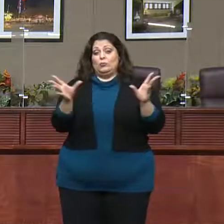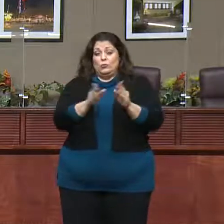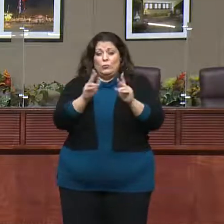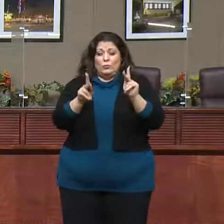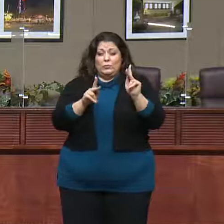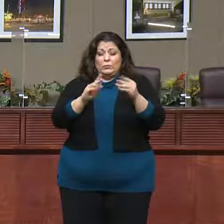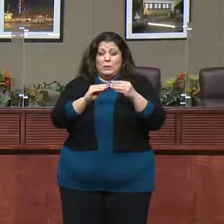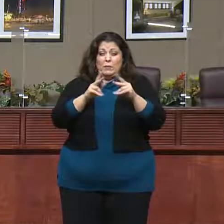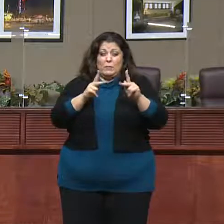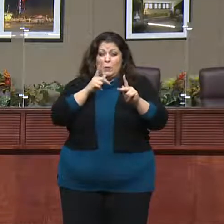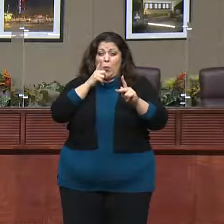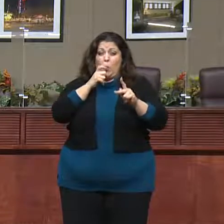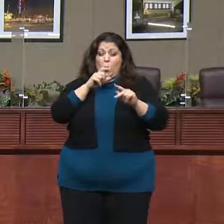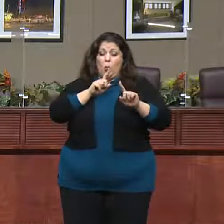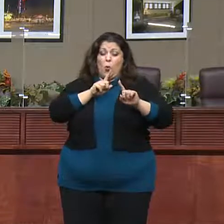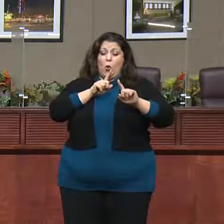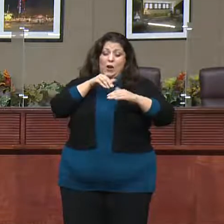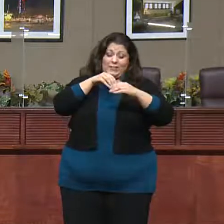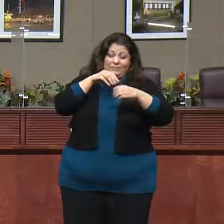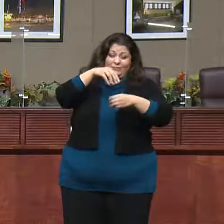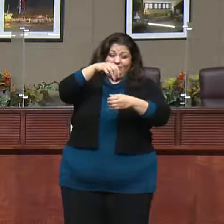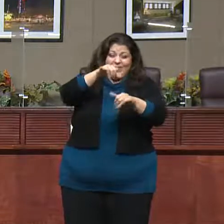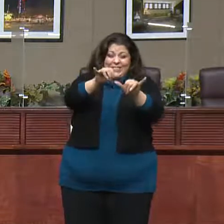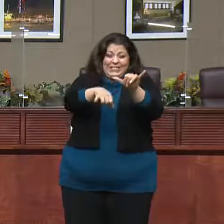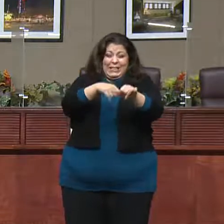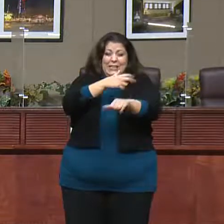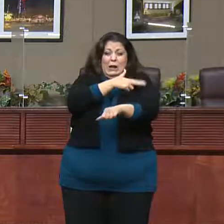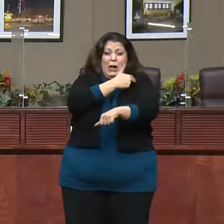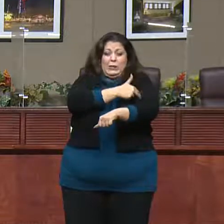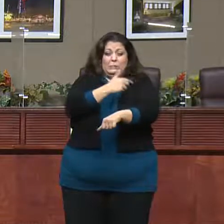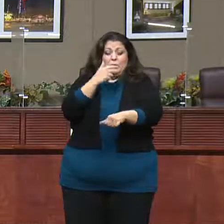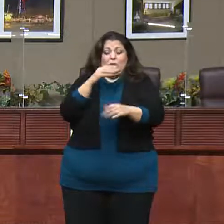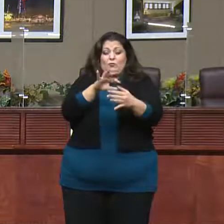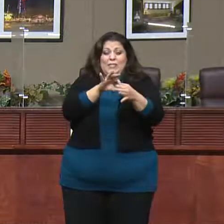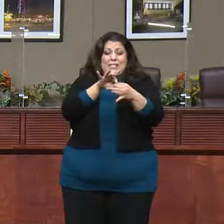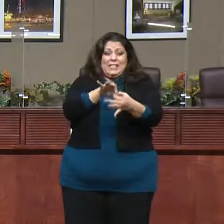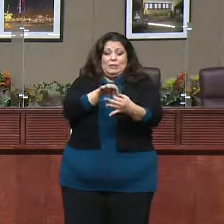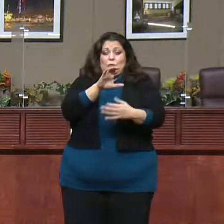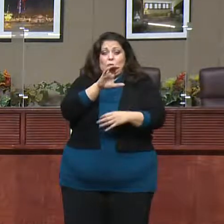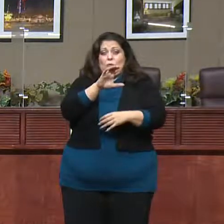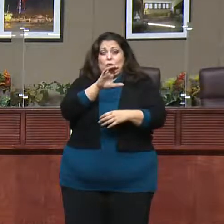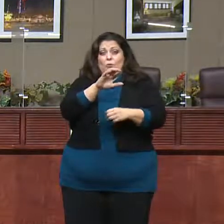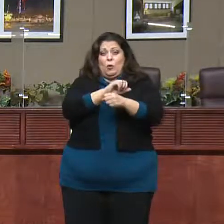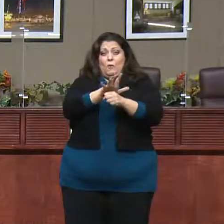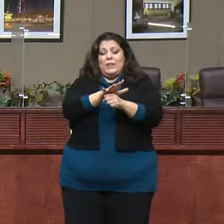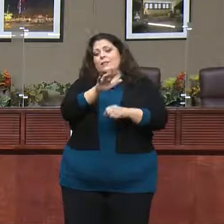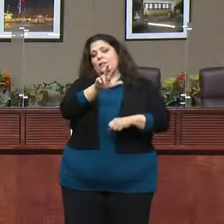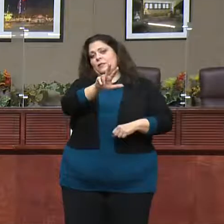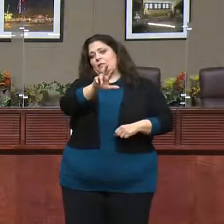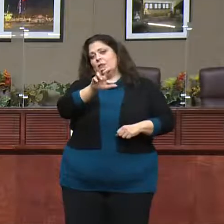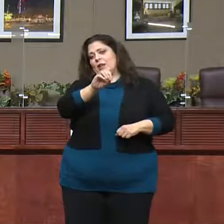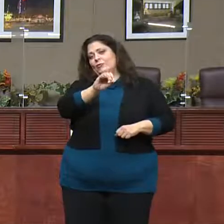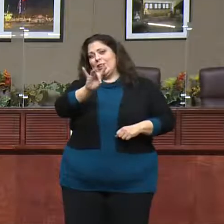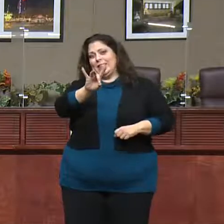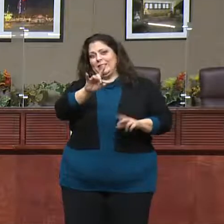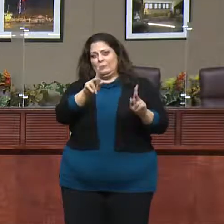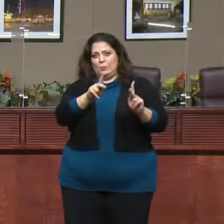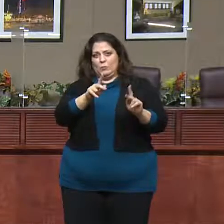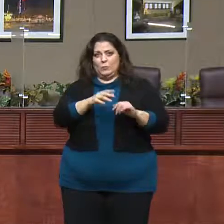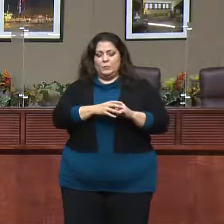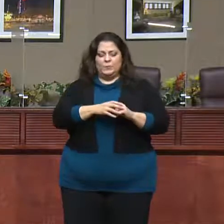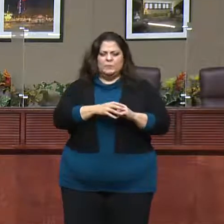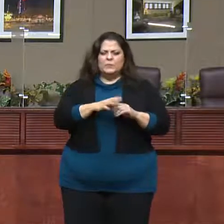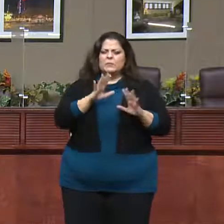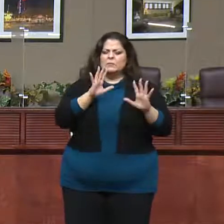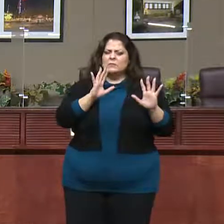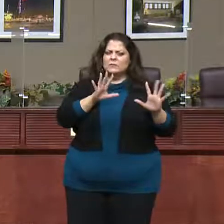in our county for COVID-19 as of last night, 308. Now, if you look at those numbers,